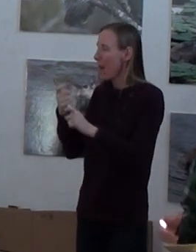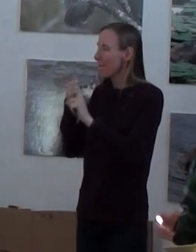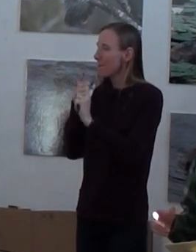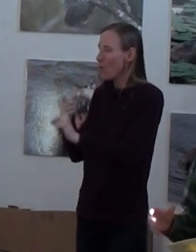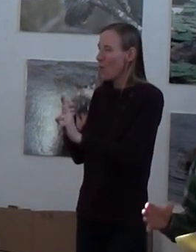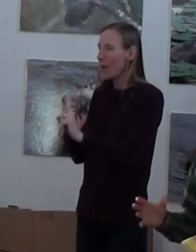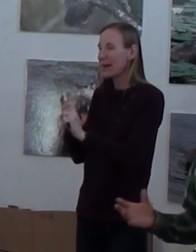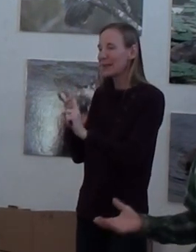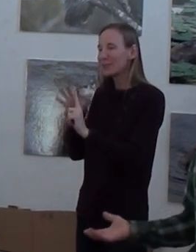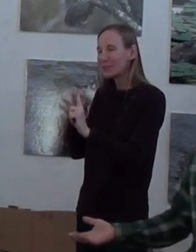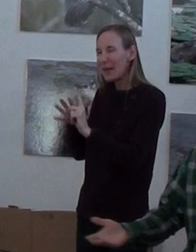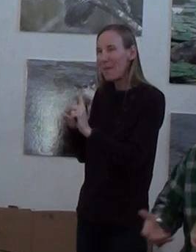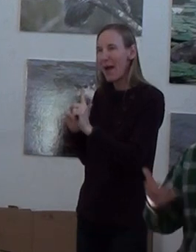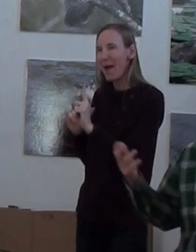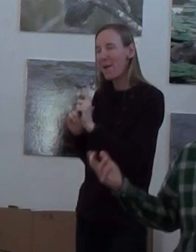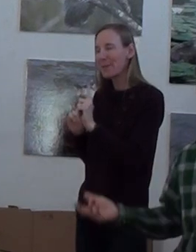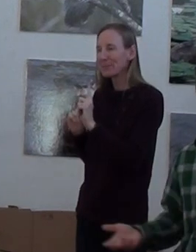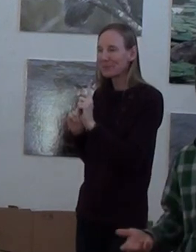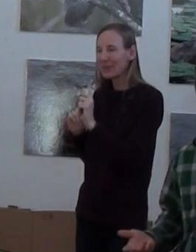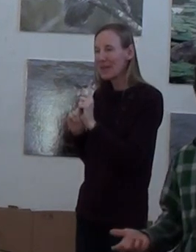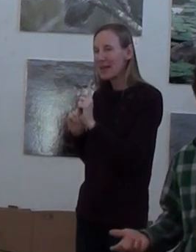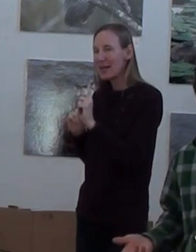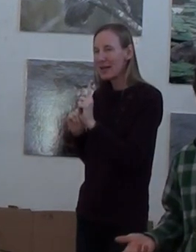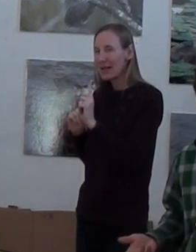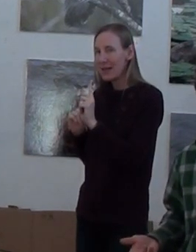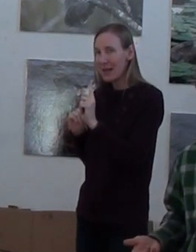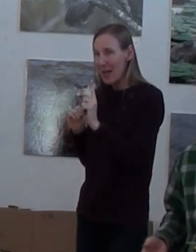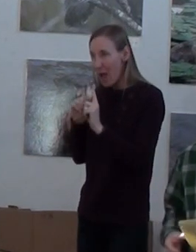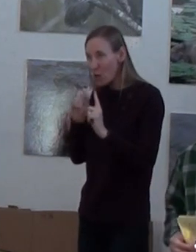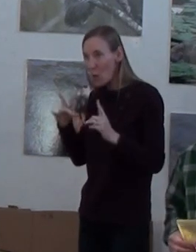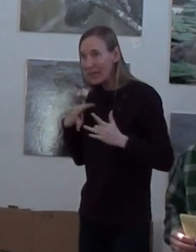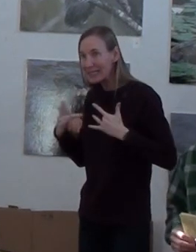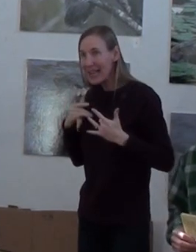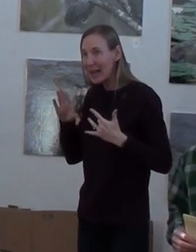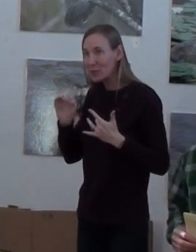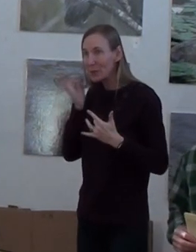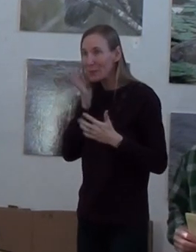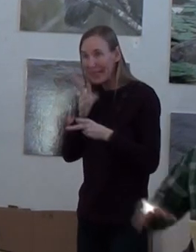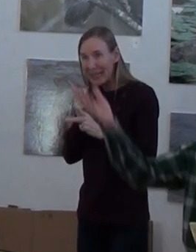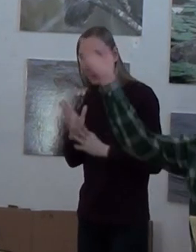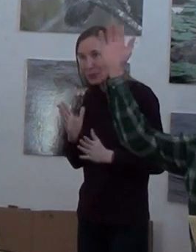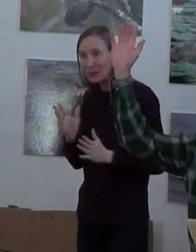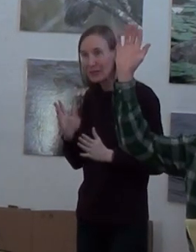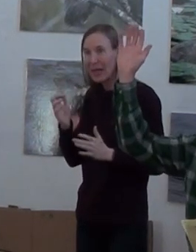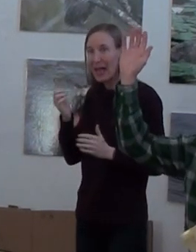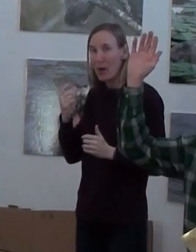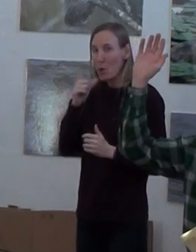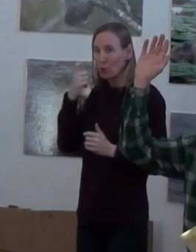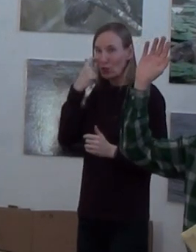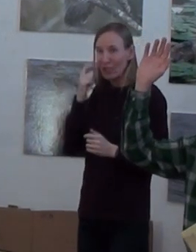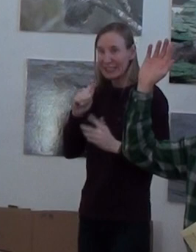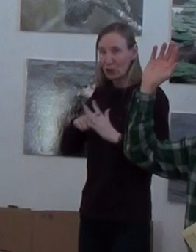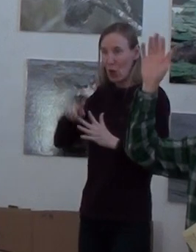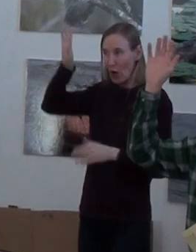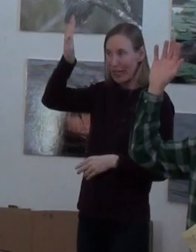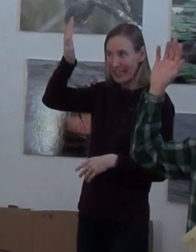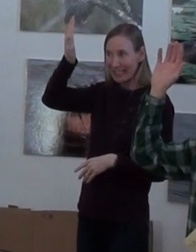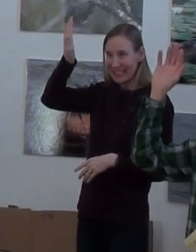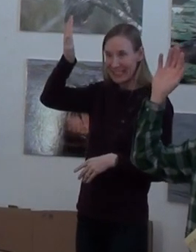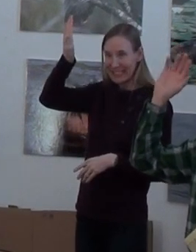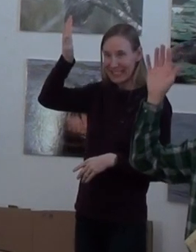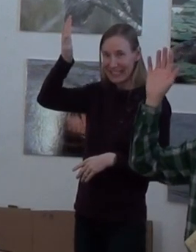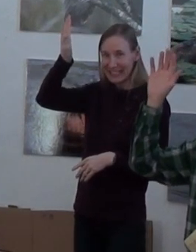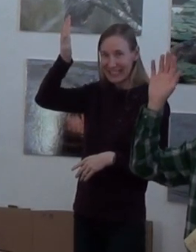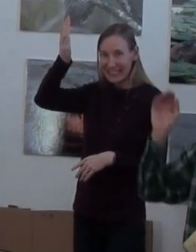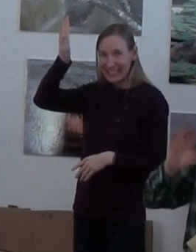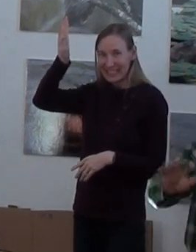somehow make it, like, are you guys excited to be beekeepers? Yeah. Is there anyone here that just started? And it's just kind of like in an